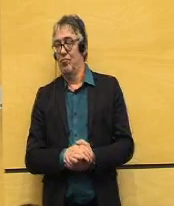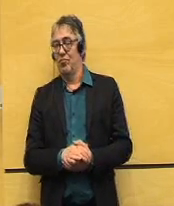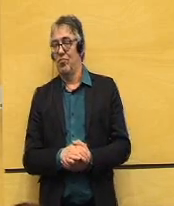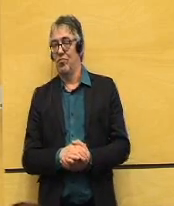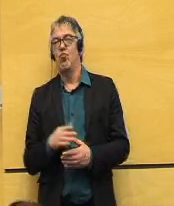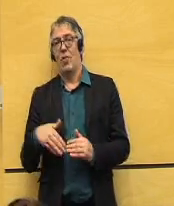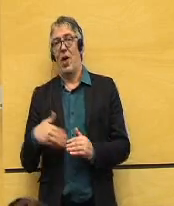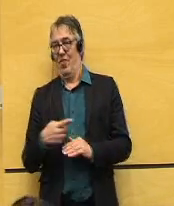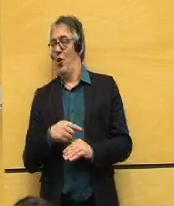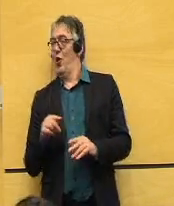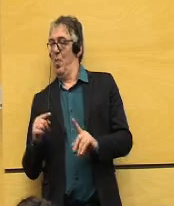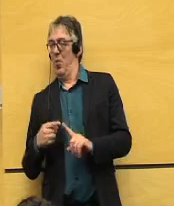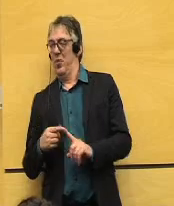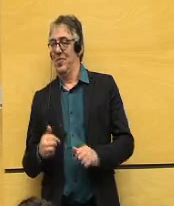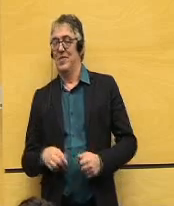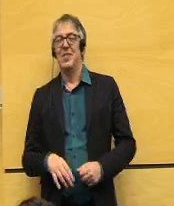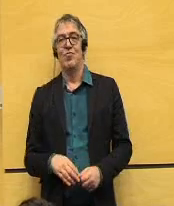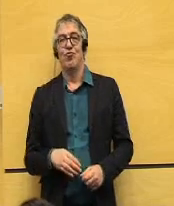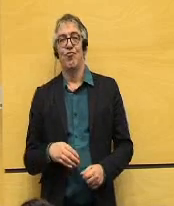Disabilities,